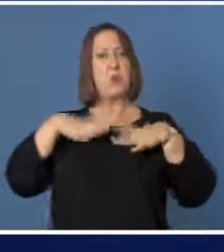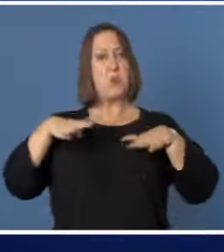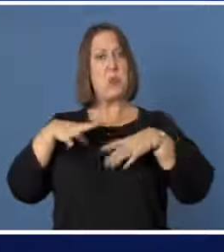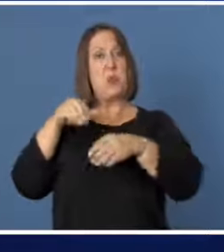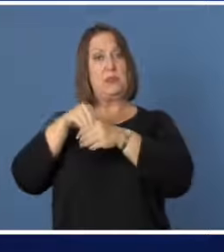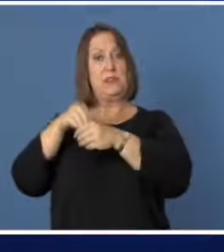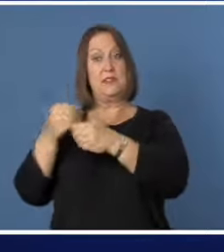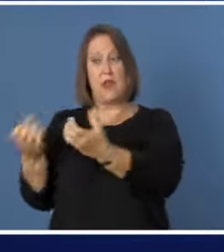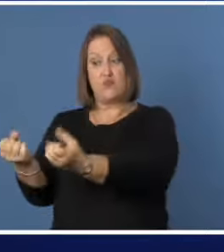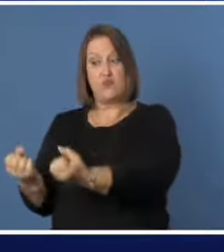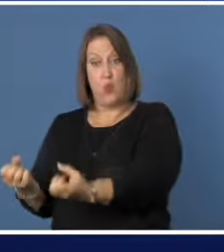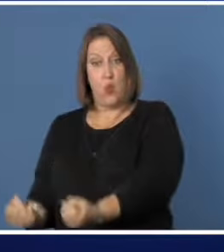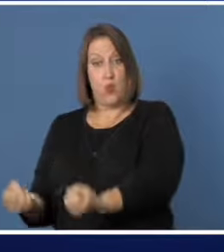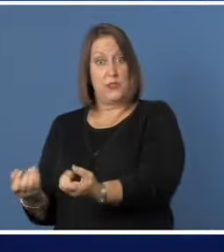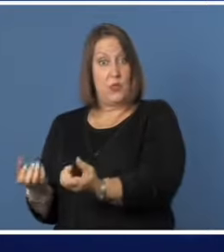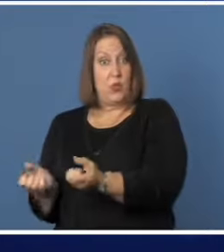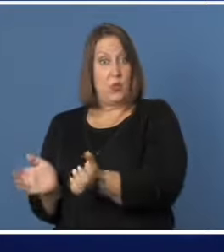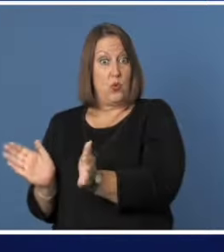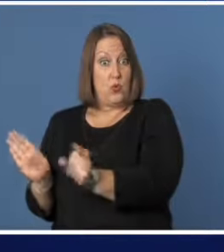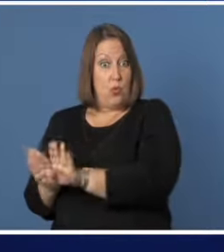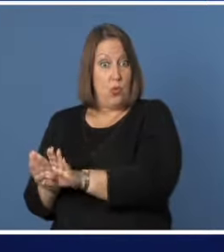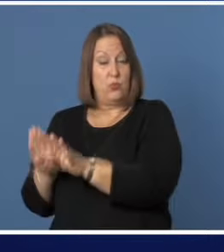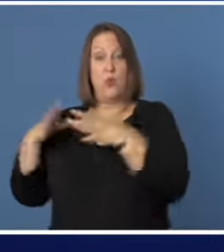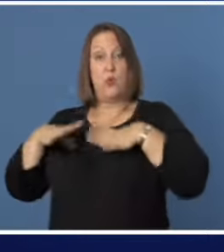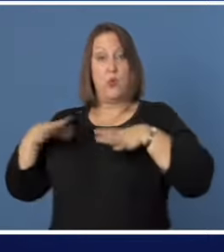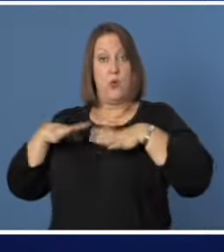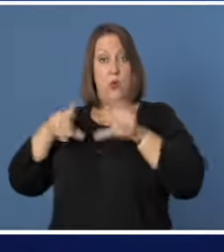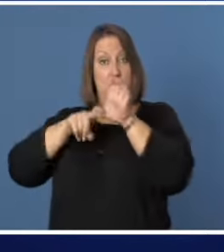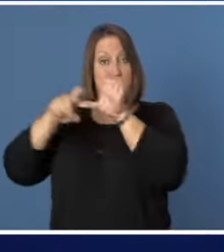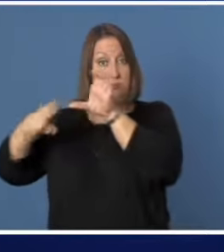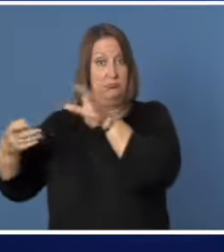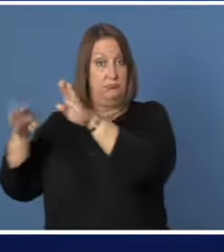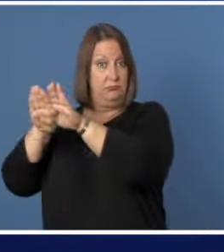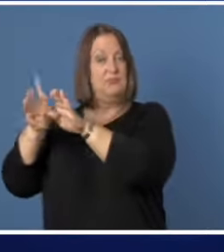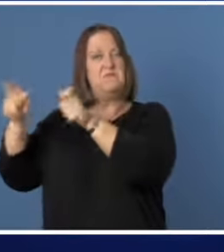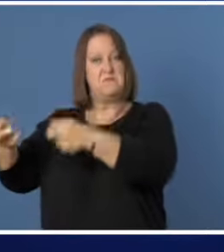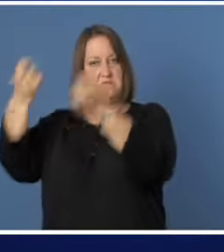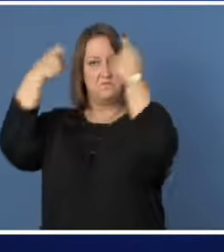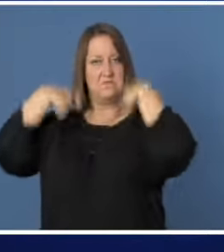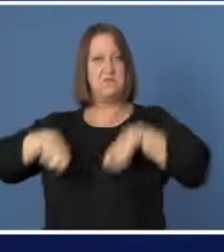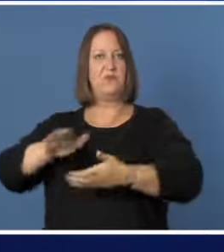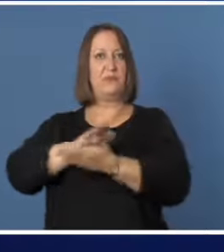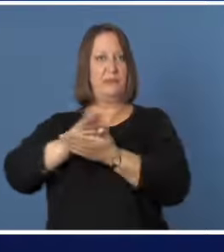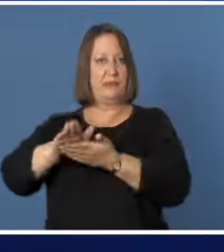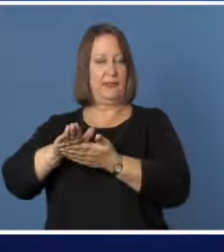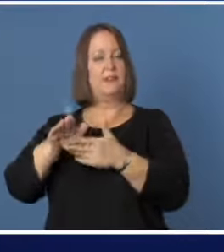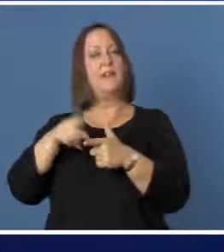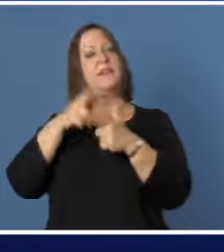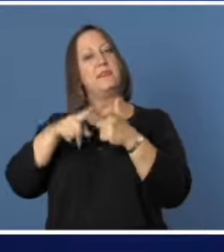Clothing stored in drawers or closets is likely to be uncontaminated.